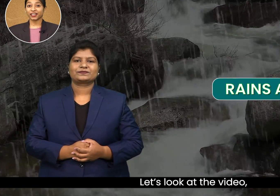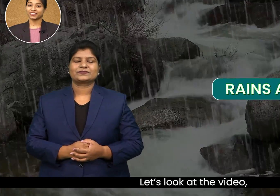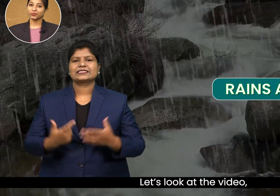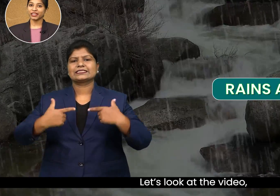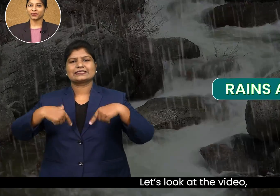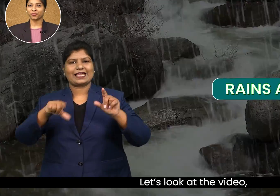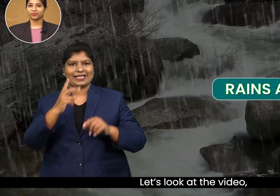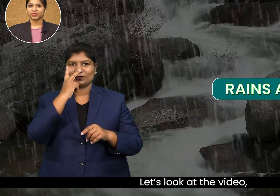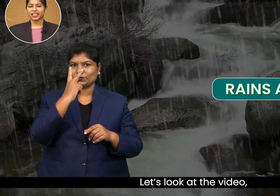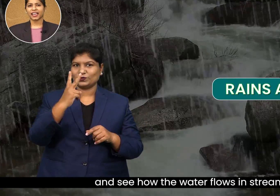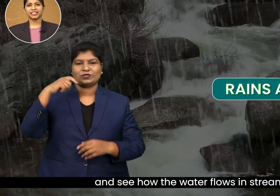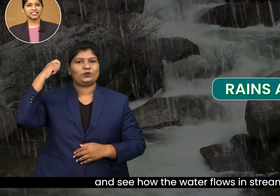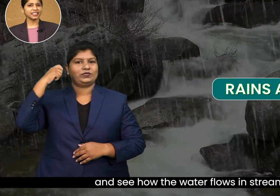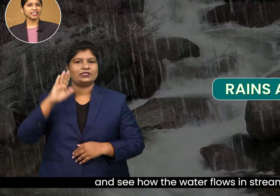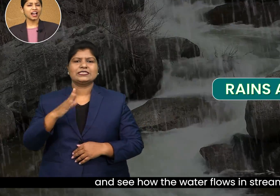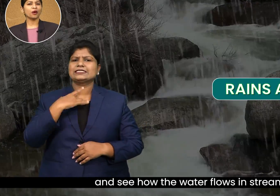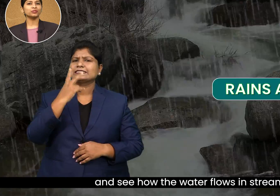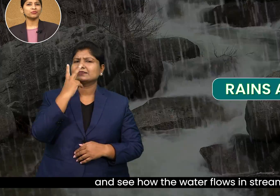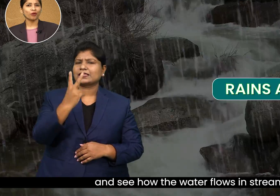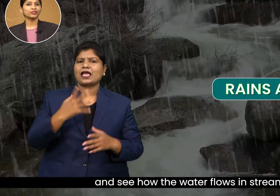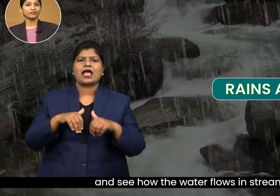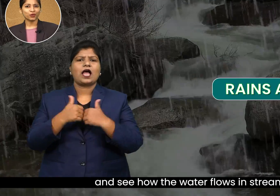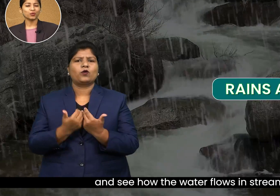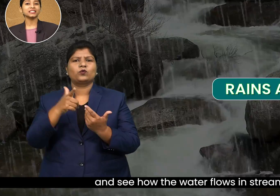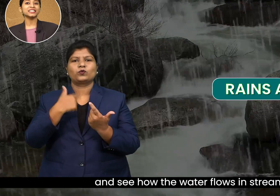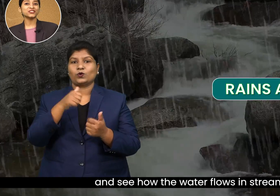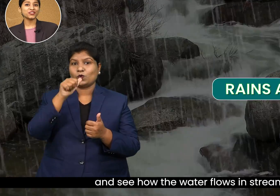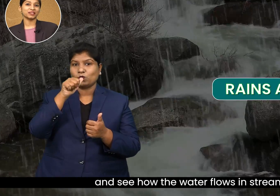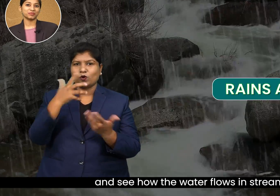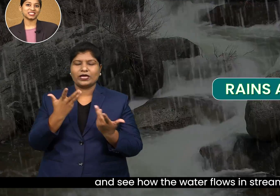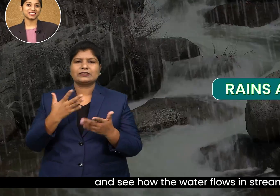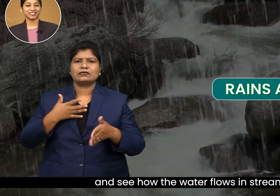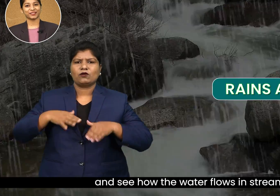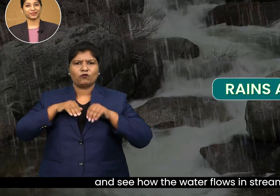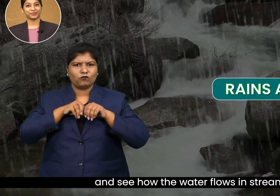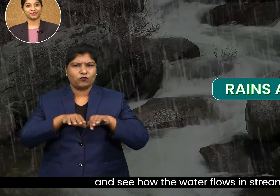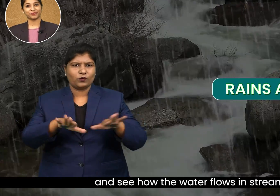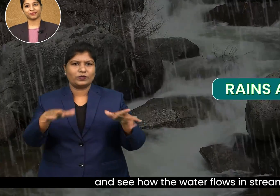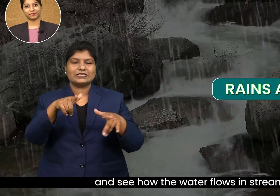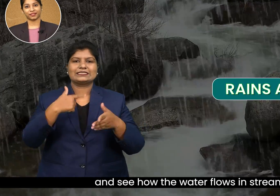Let's look at the video and see how the water flows in streams.